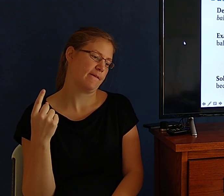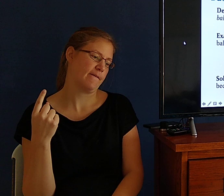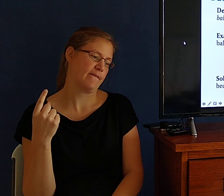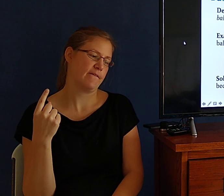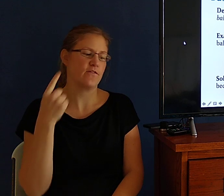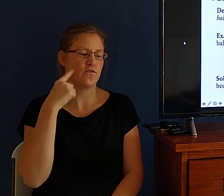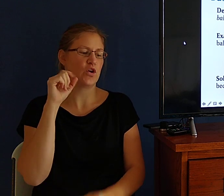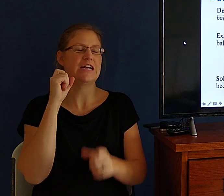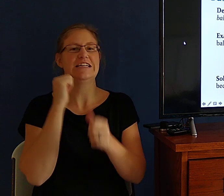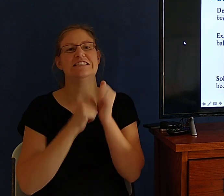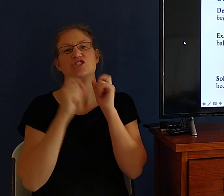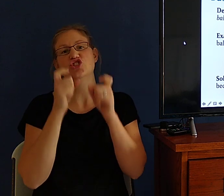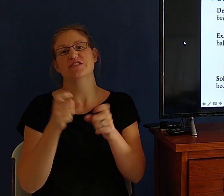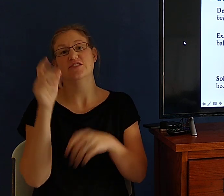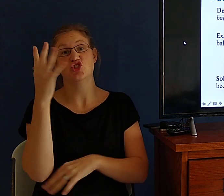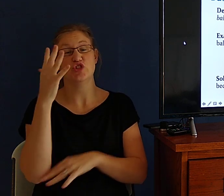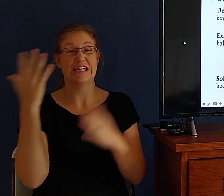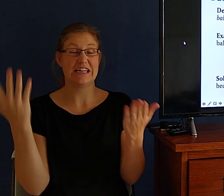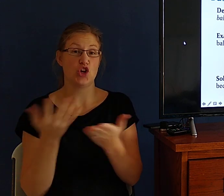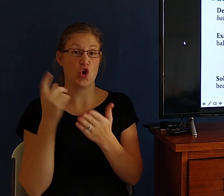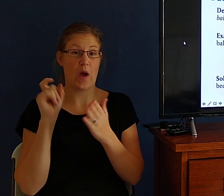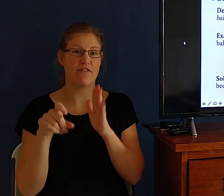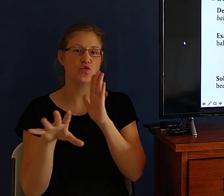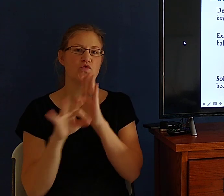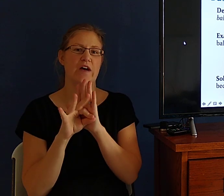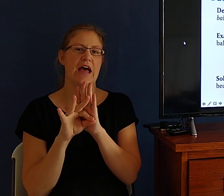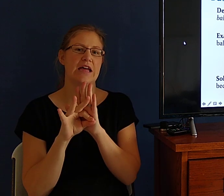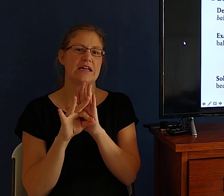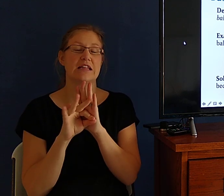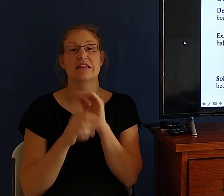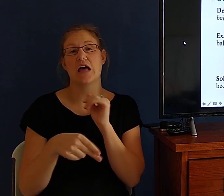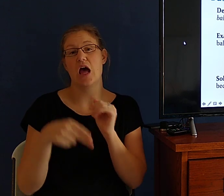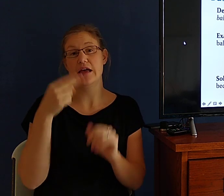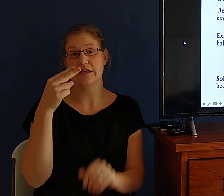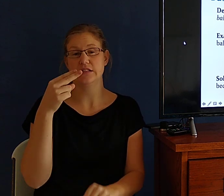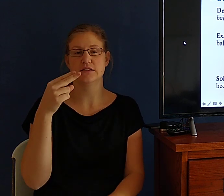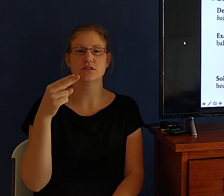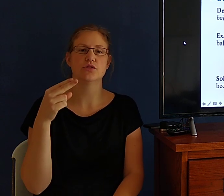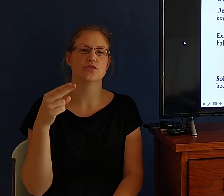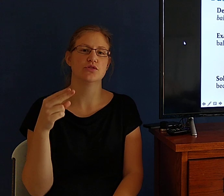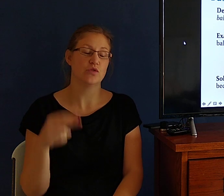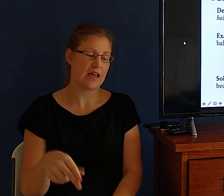given tree here, you need to find the height. So the height